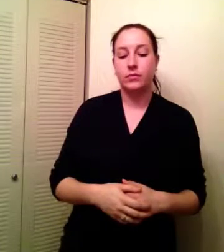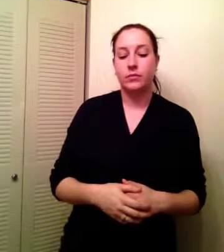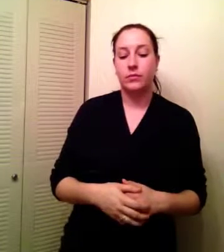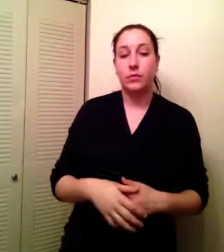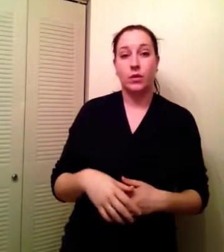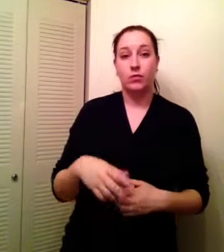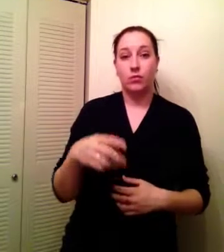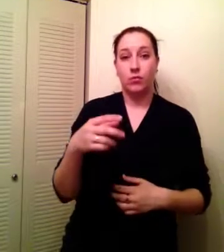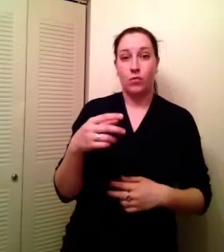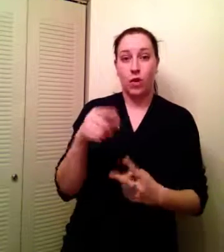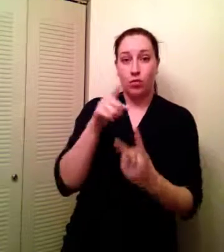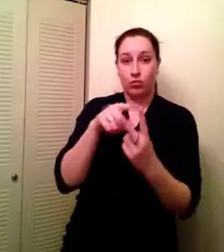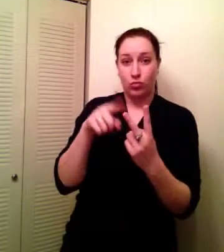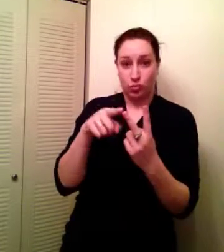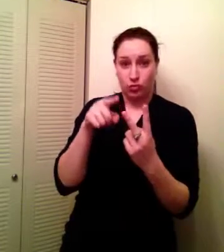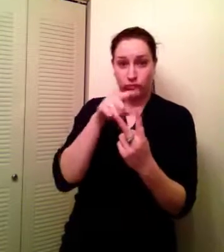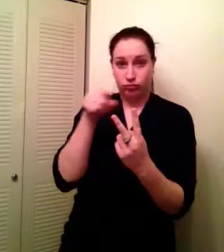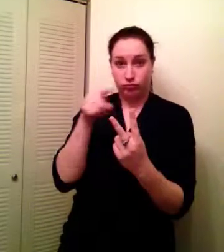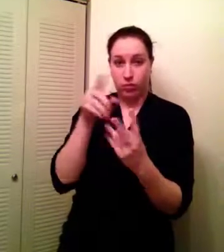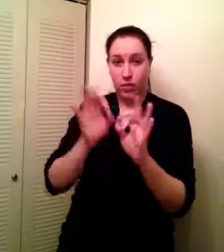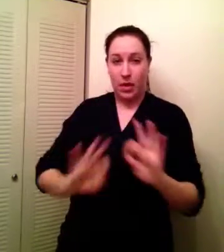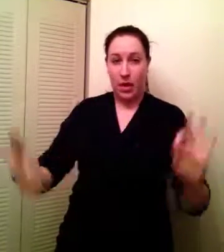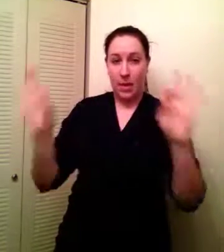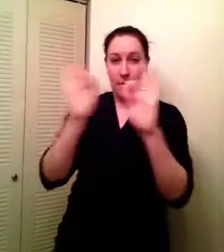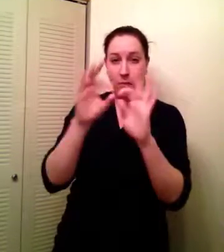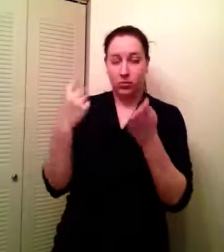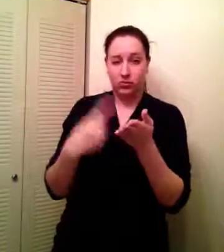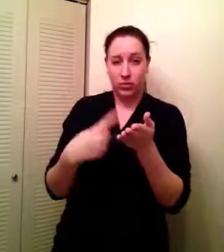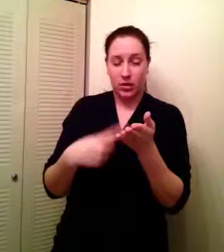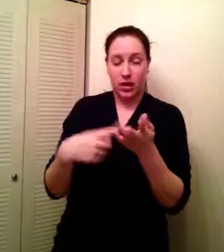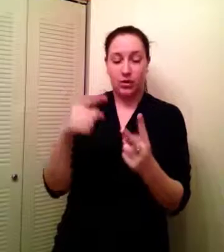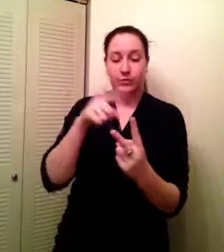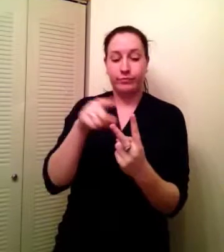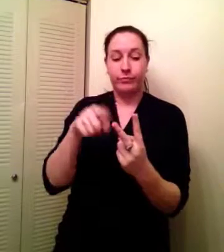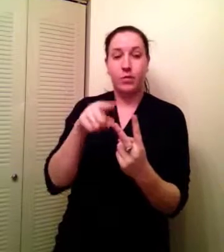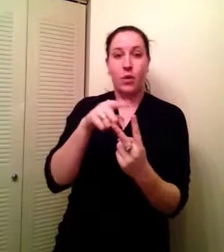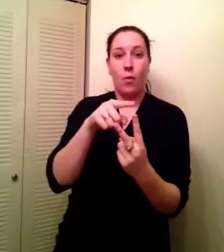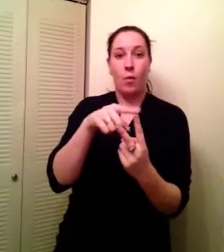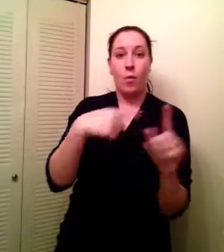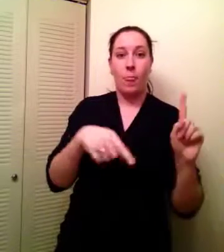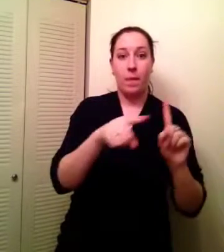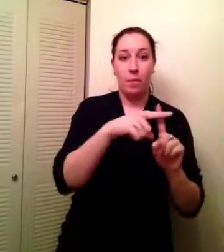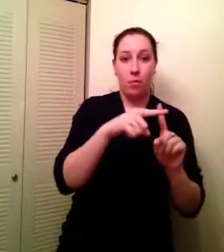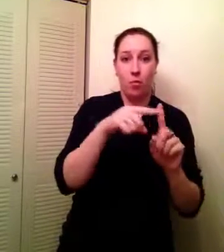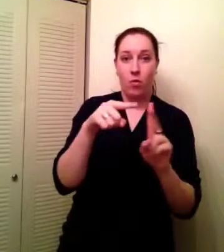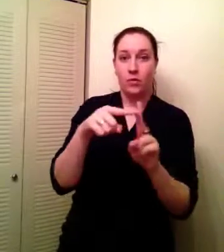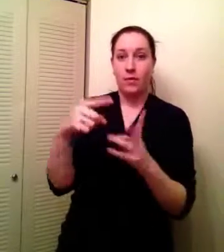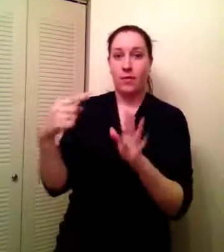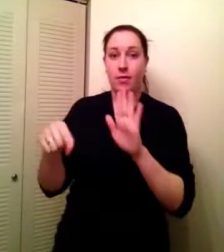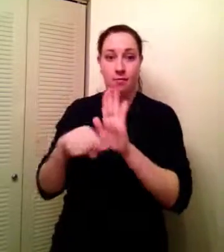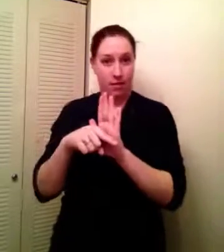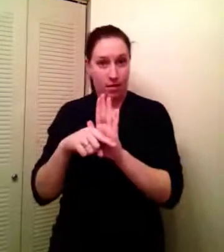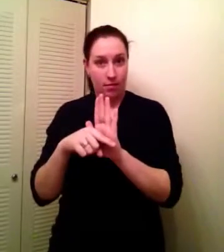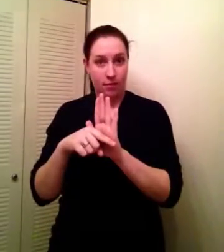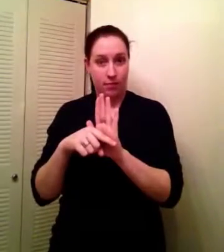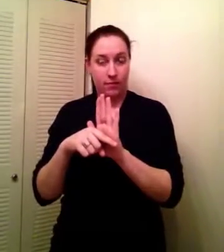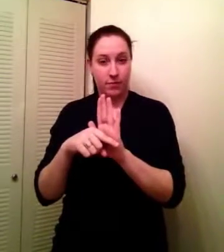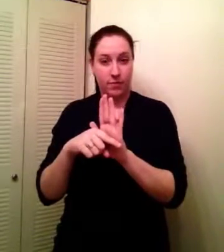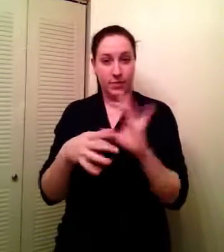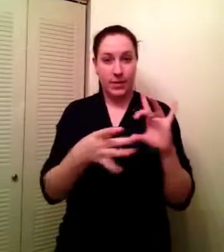really kind of potential pros and cons of the approach according to diverse perspectives about restorative justice. Everyone